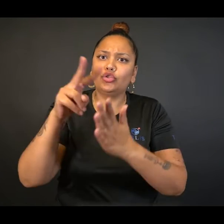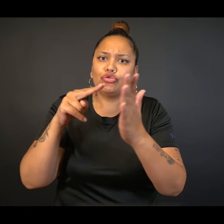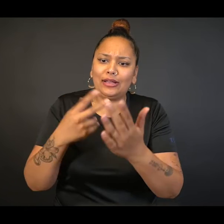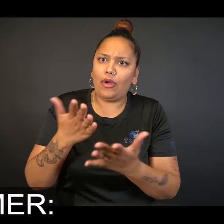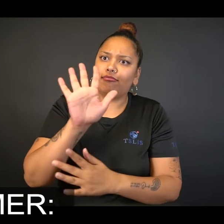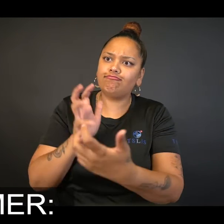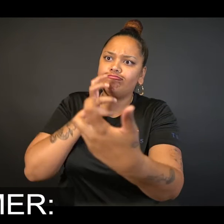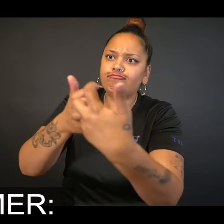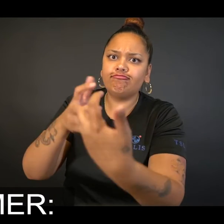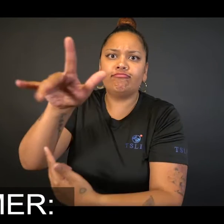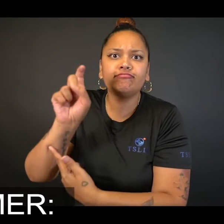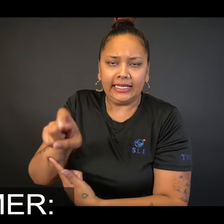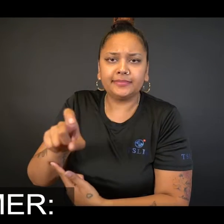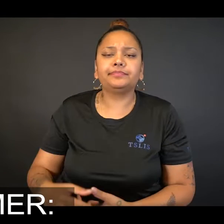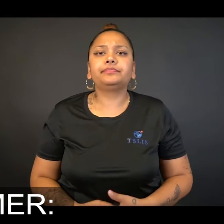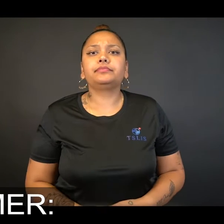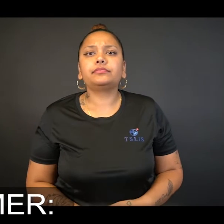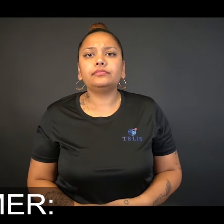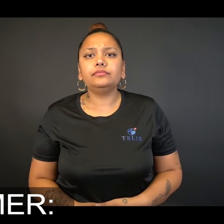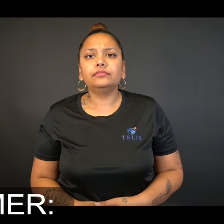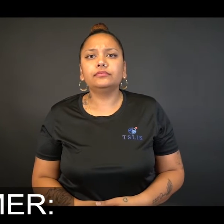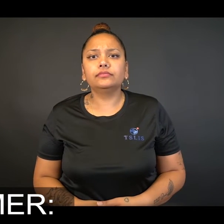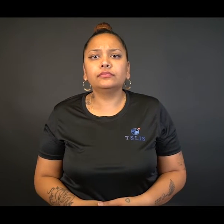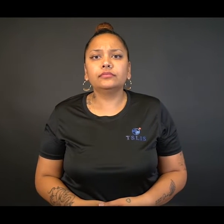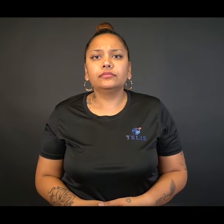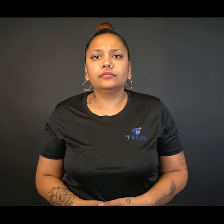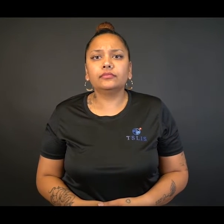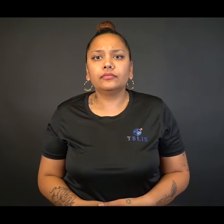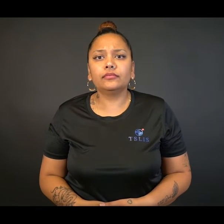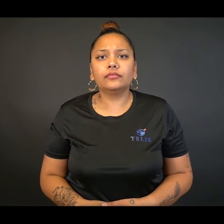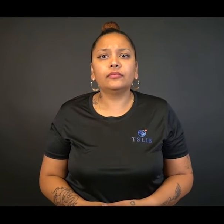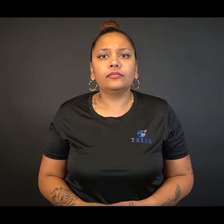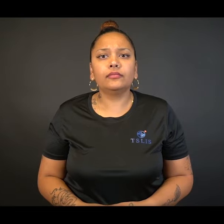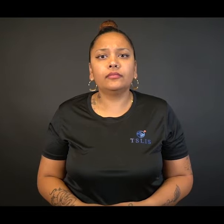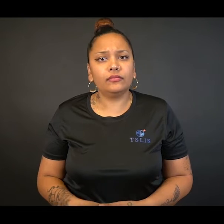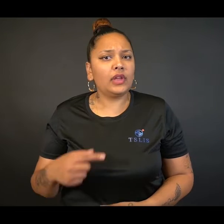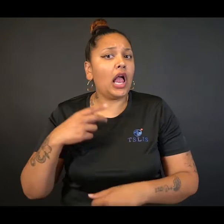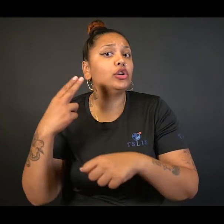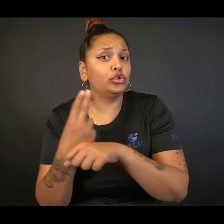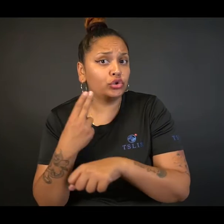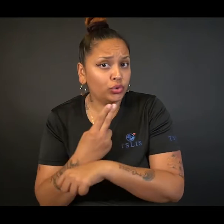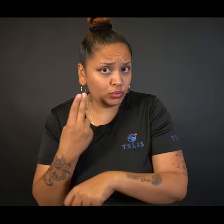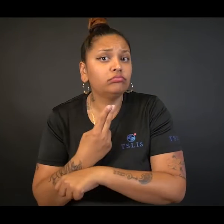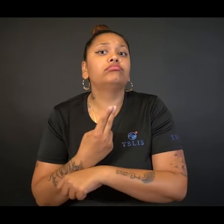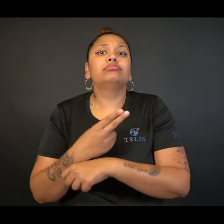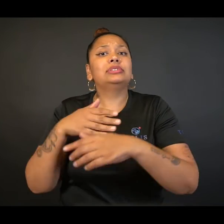I read using accessibility devices such as I'll use my phone,